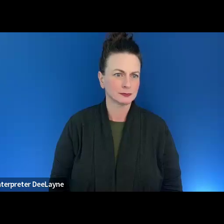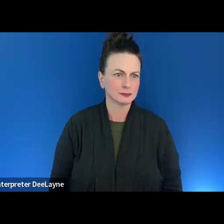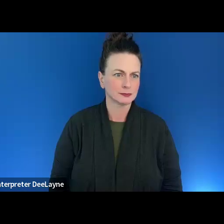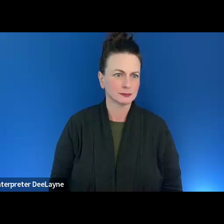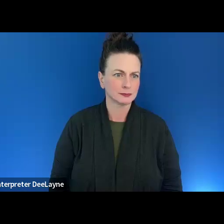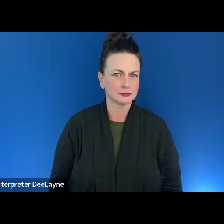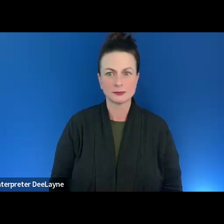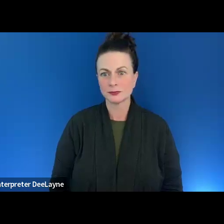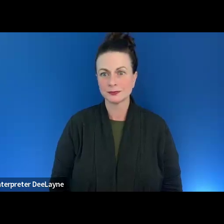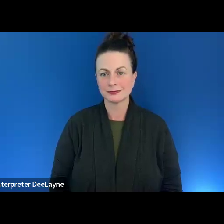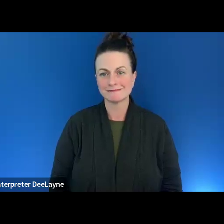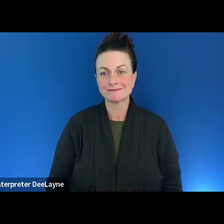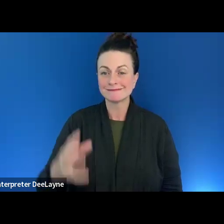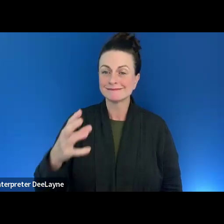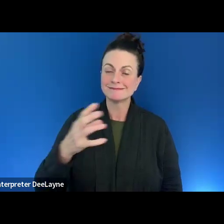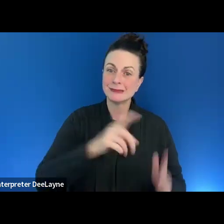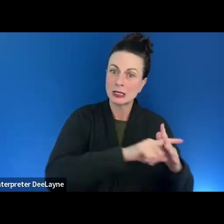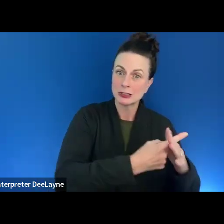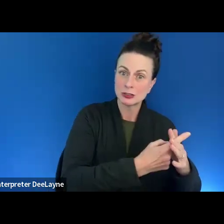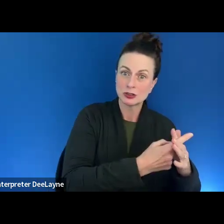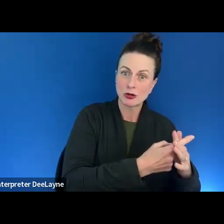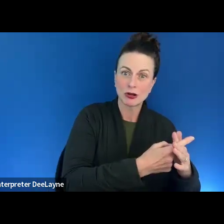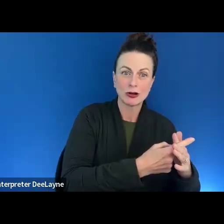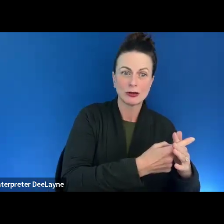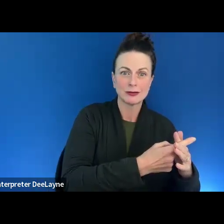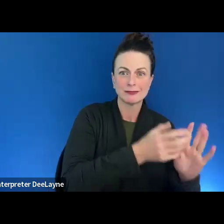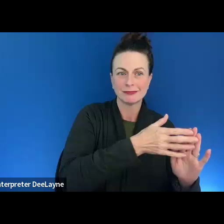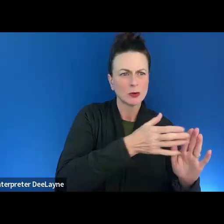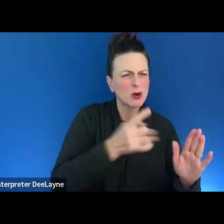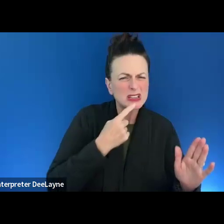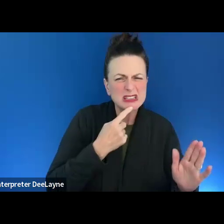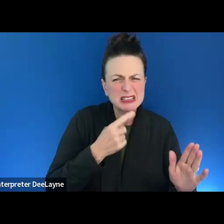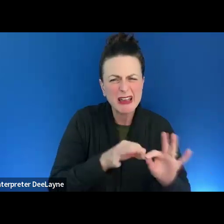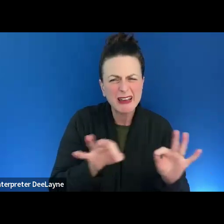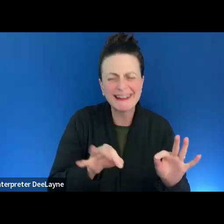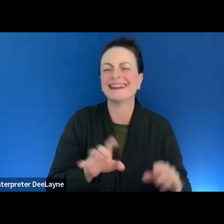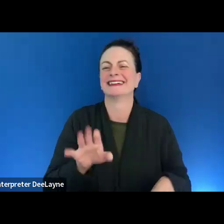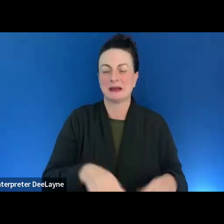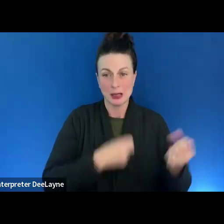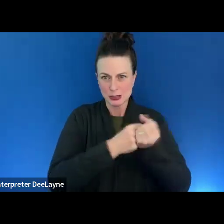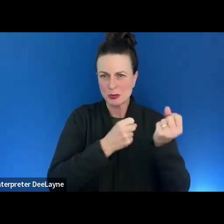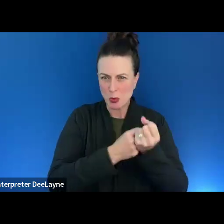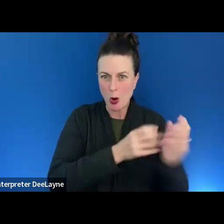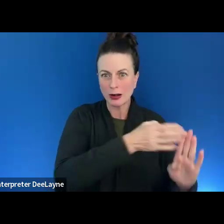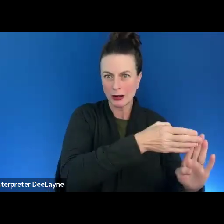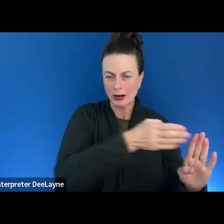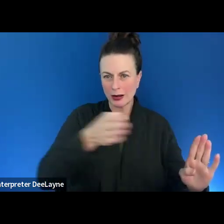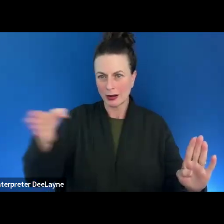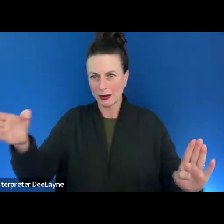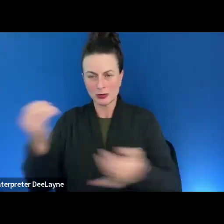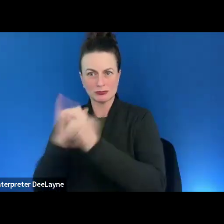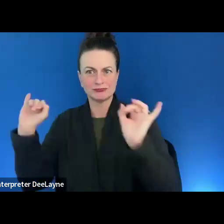So next slide, my journey from support, from what does it say? From support to self-sufficiency. Let me just move this